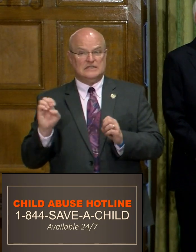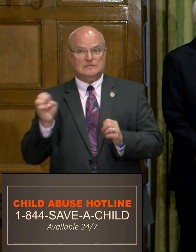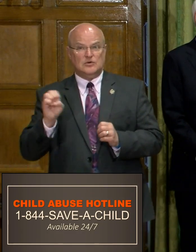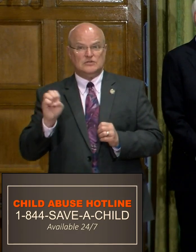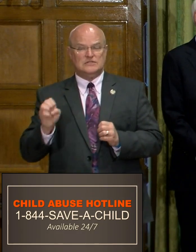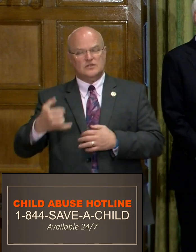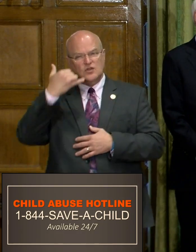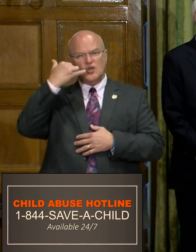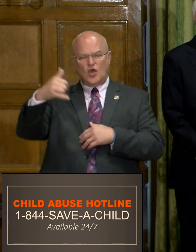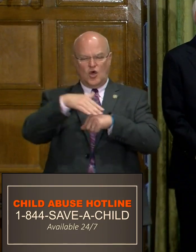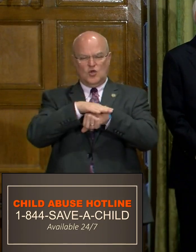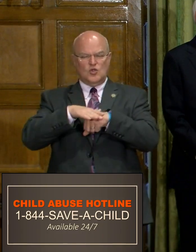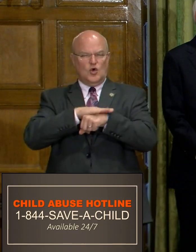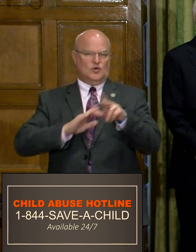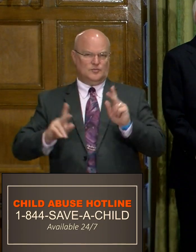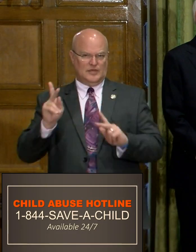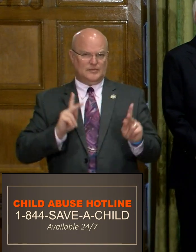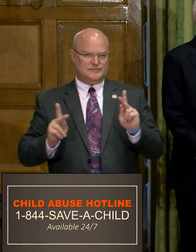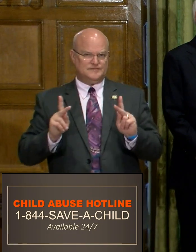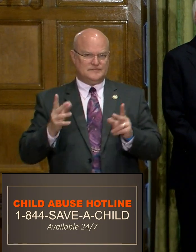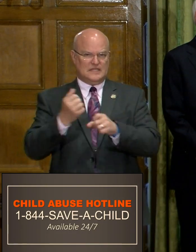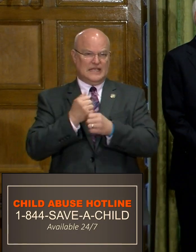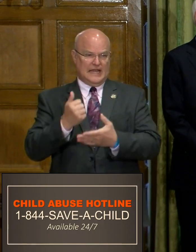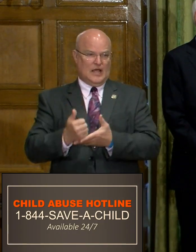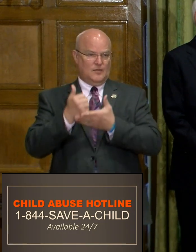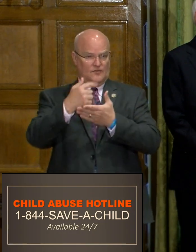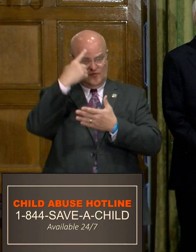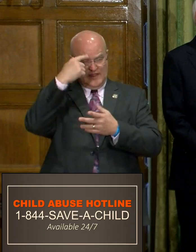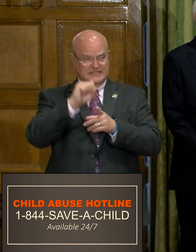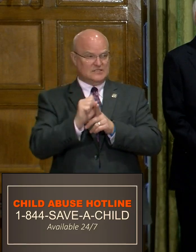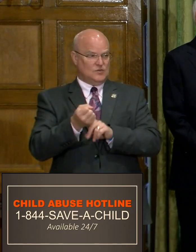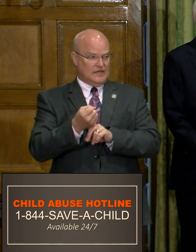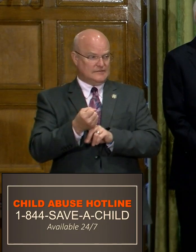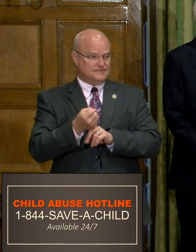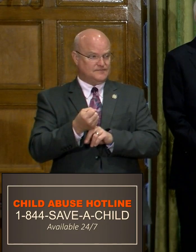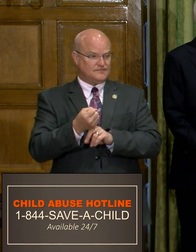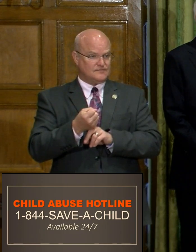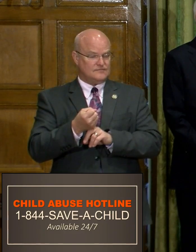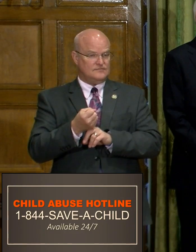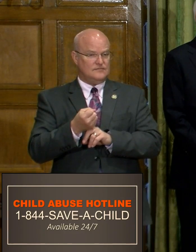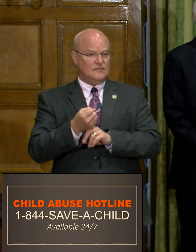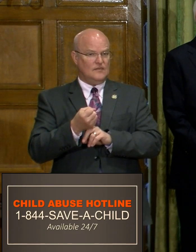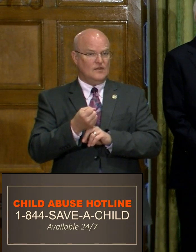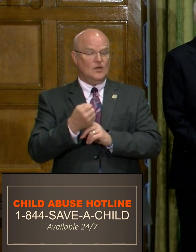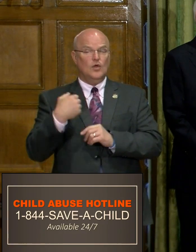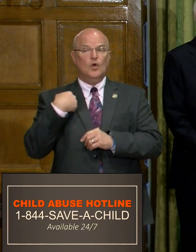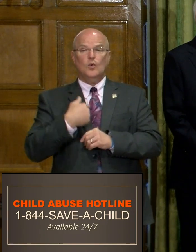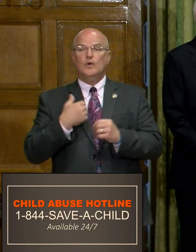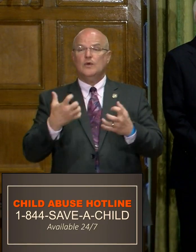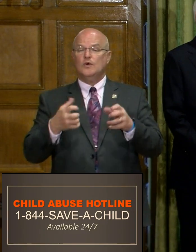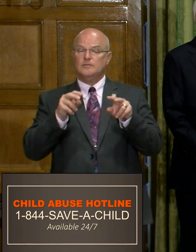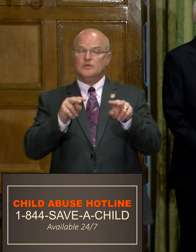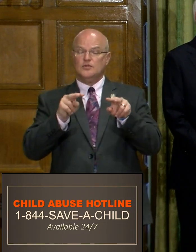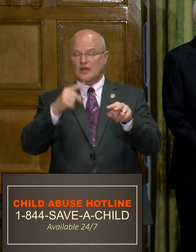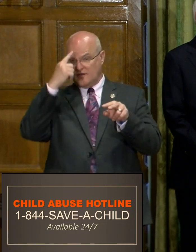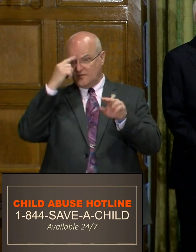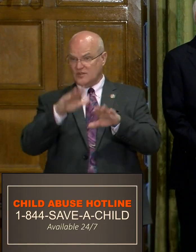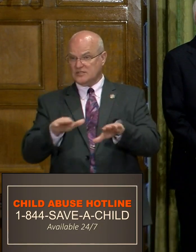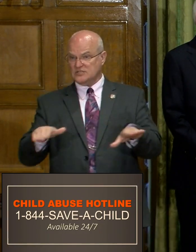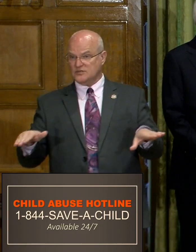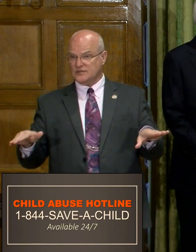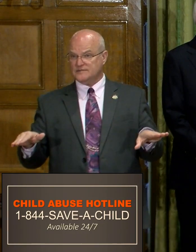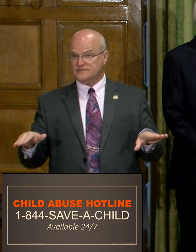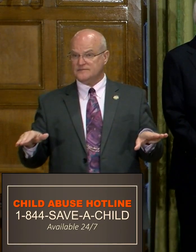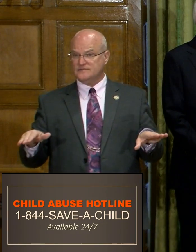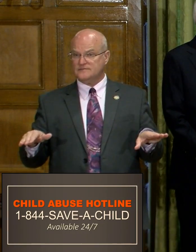need to call local officials to get help for that situation. We do want to be looking out for the